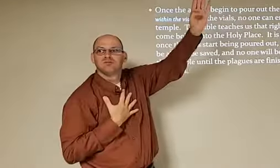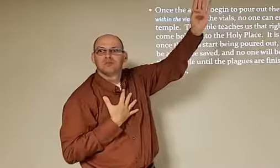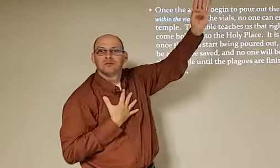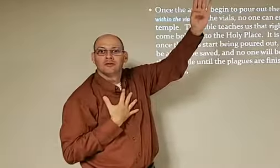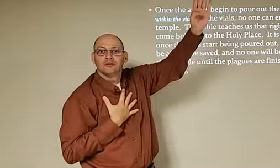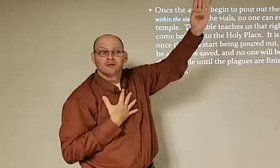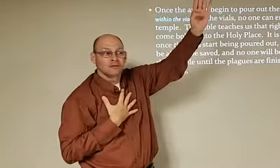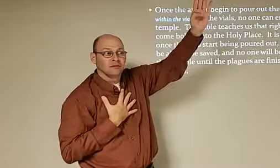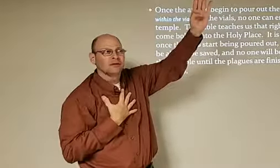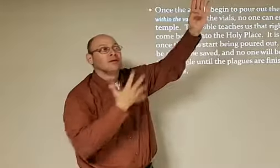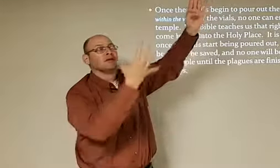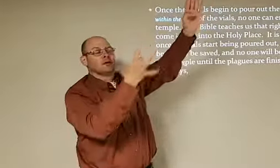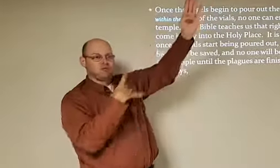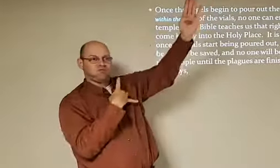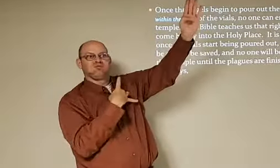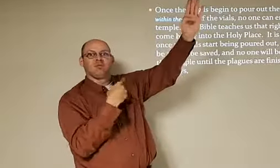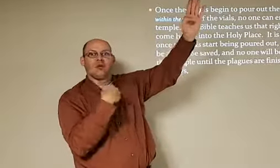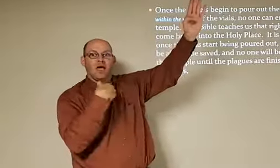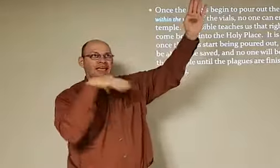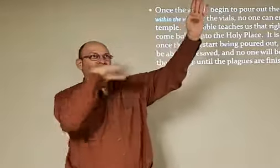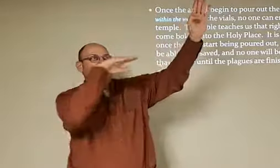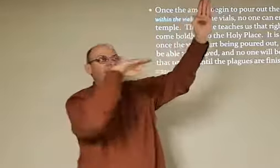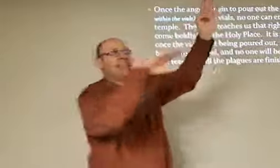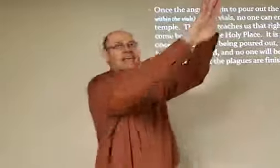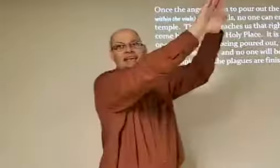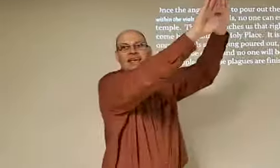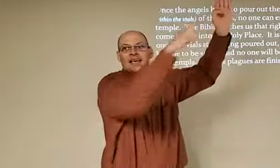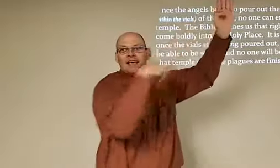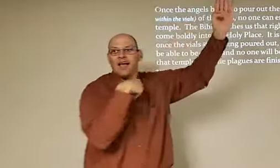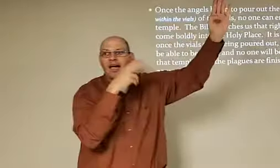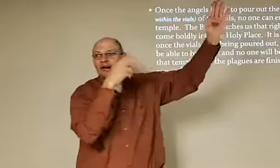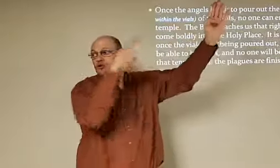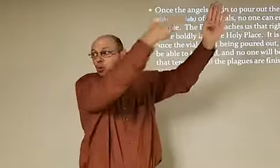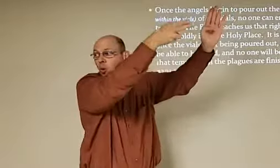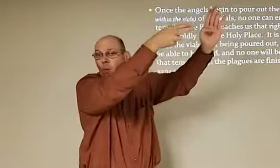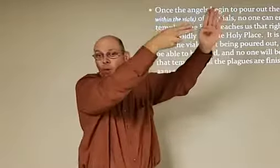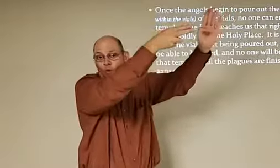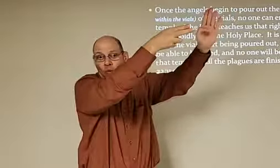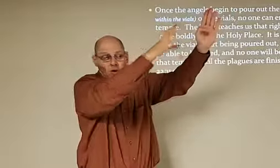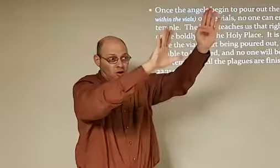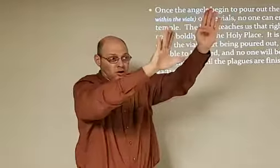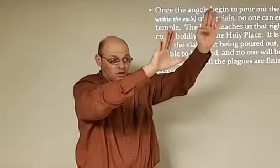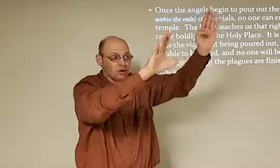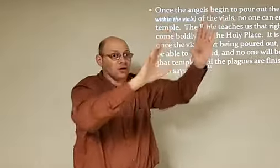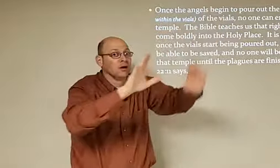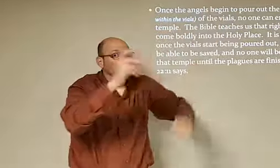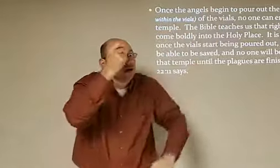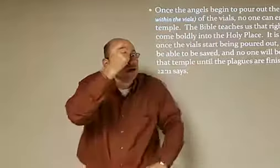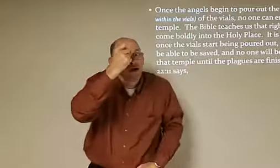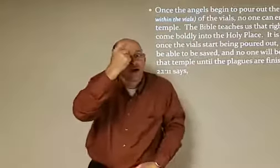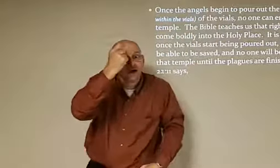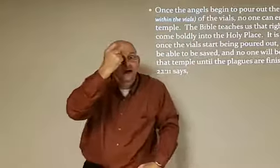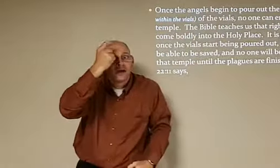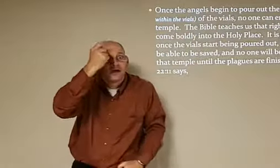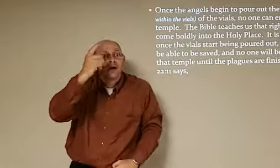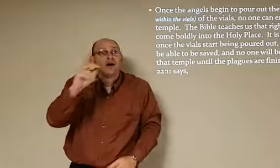And he can enter in. He connects with you. You can enter in there. You can enter in the presence of God. Right? Does that